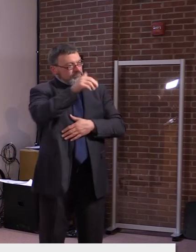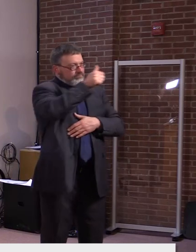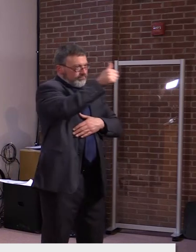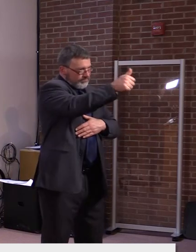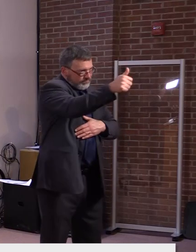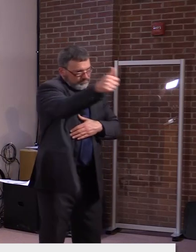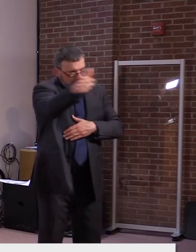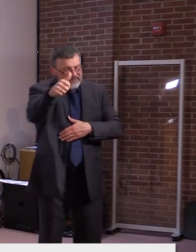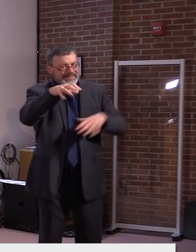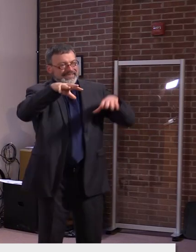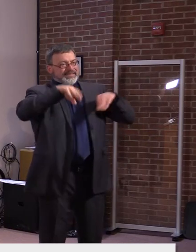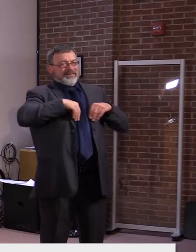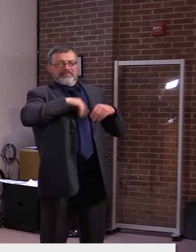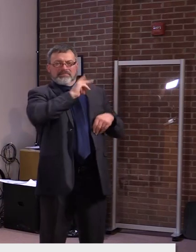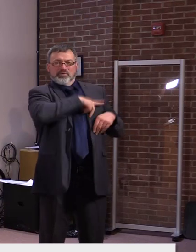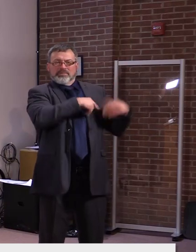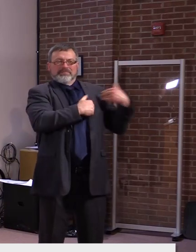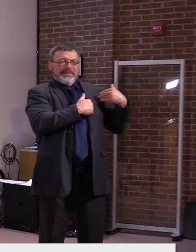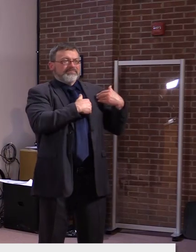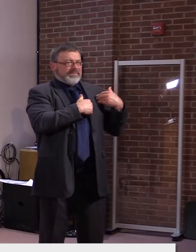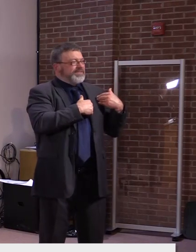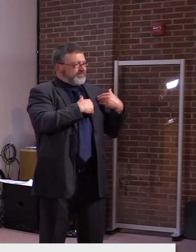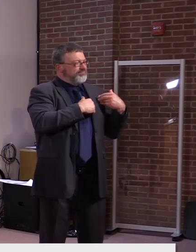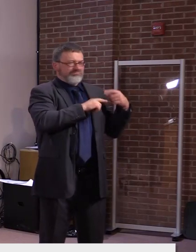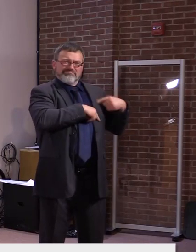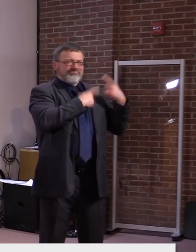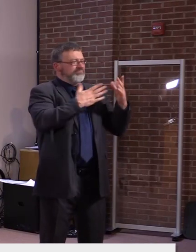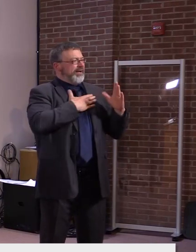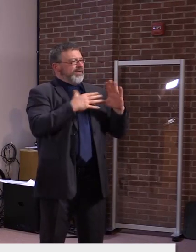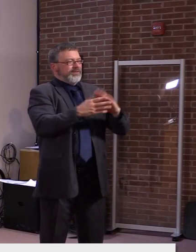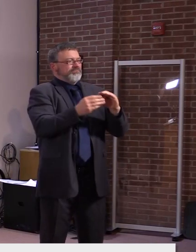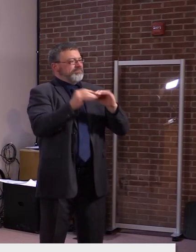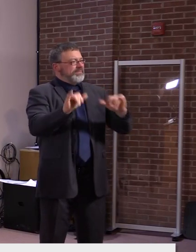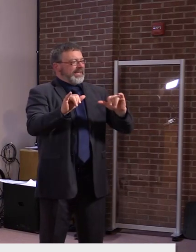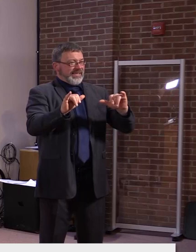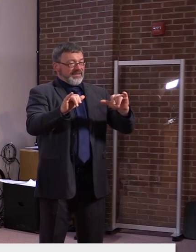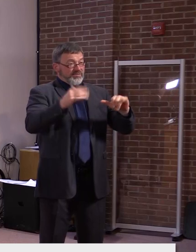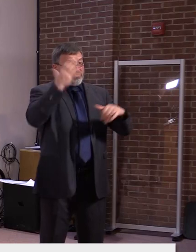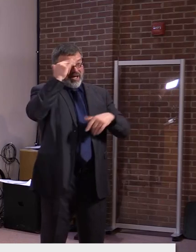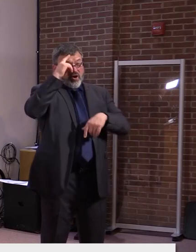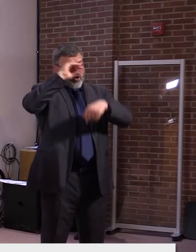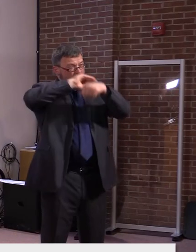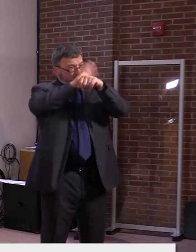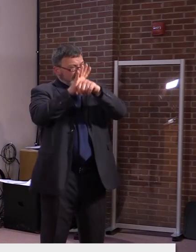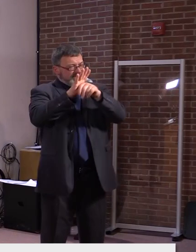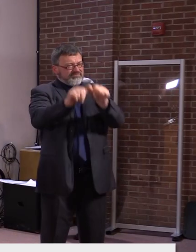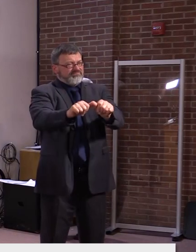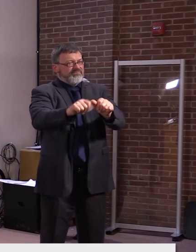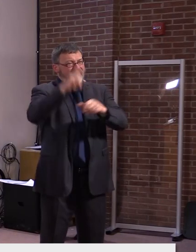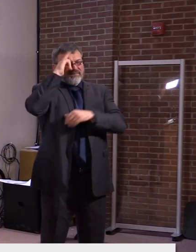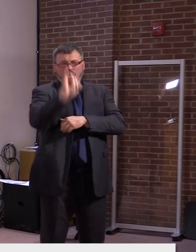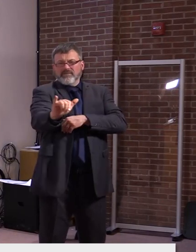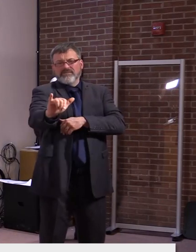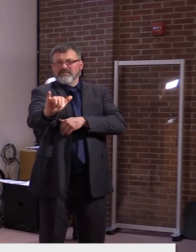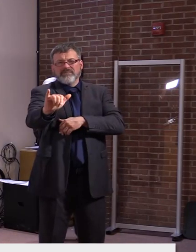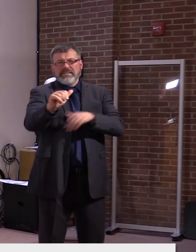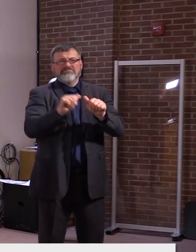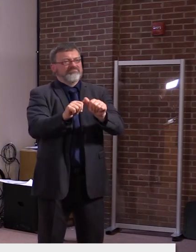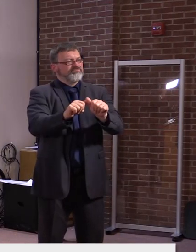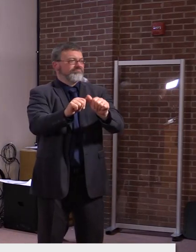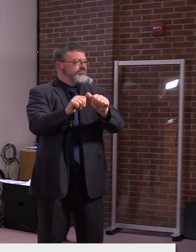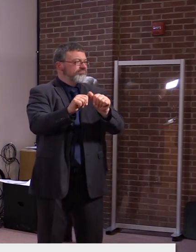the mitigating this virus, because it's here to stay for a while. We can't go have a state of emergency in